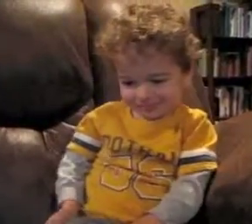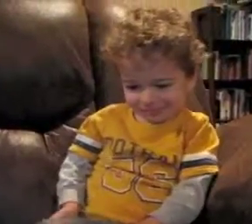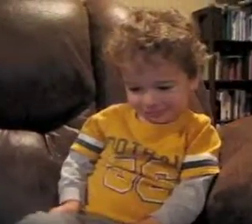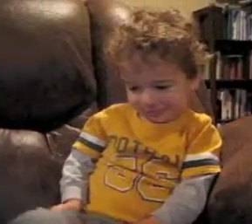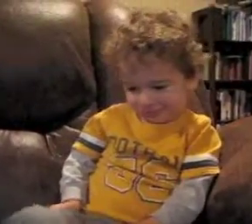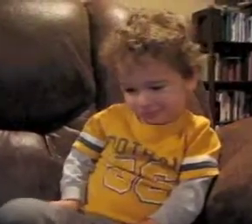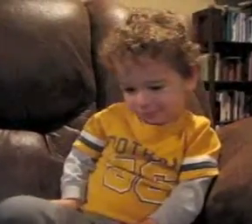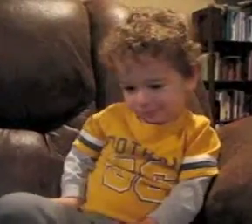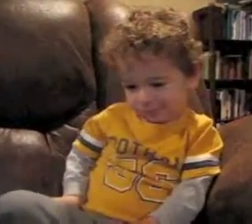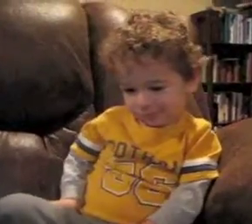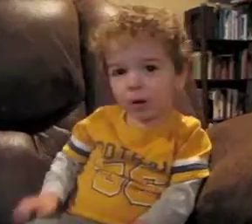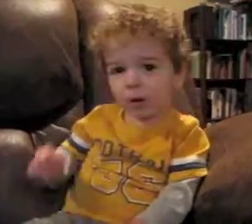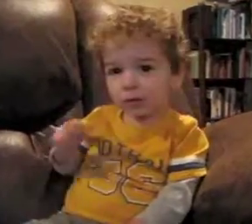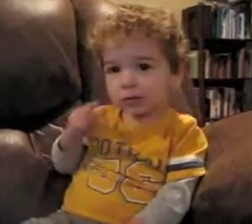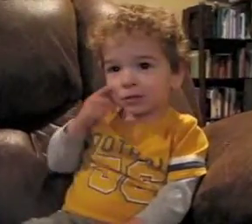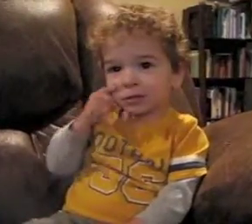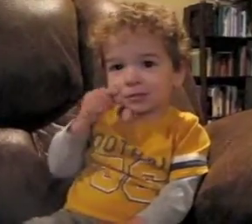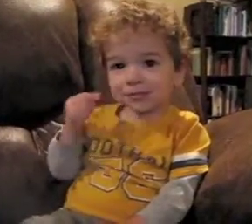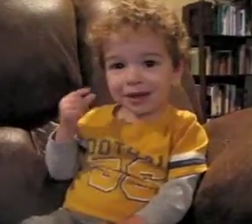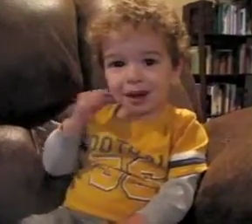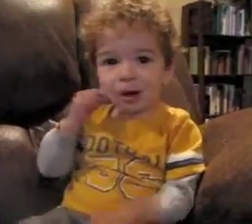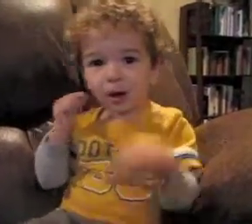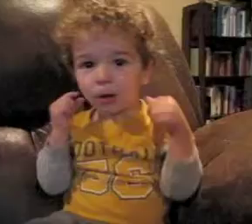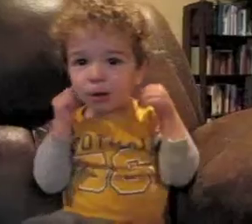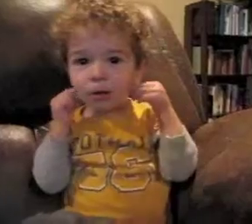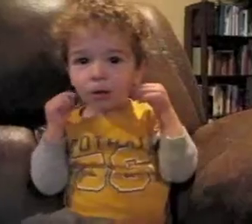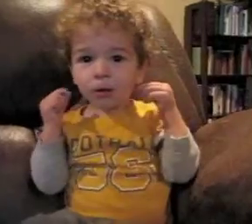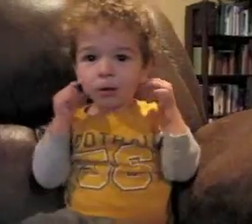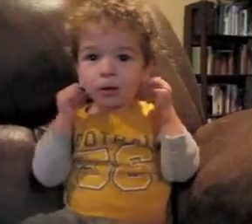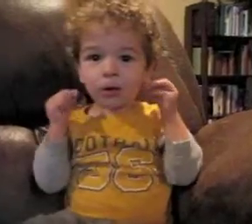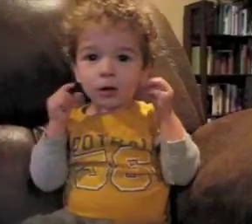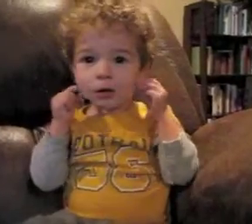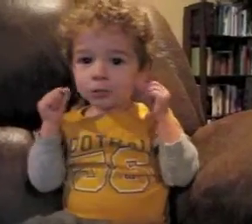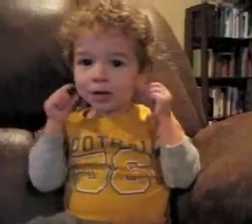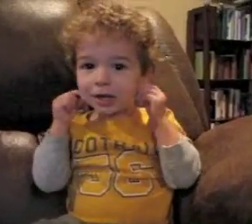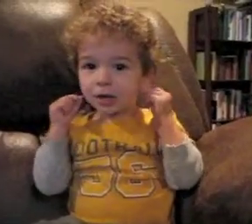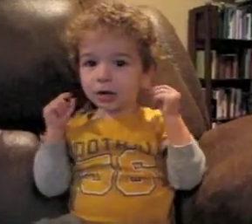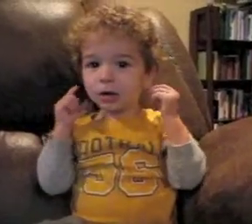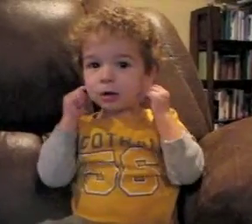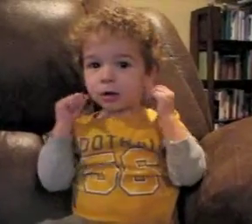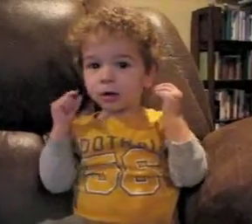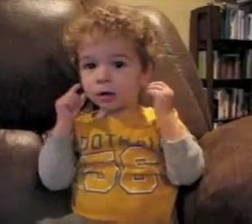What's the sign for cat? What's the sign for bear?